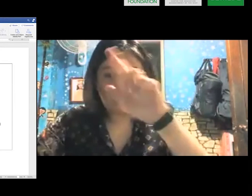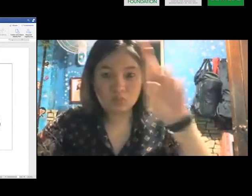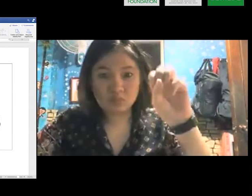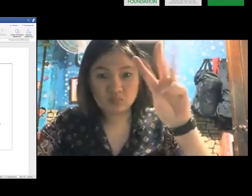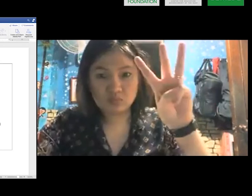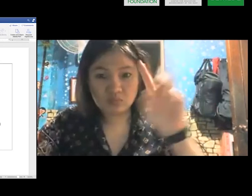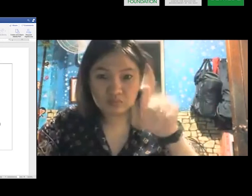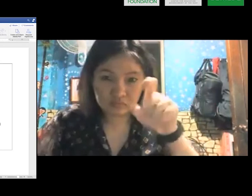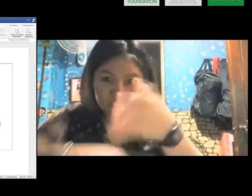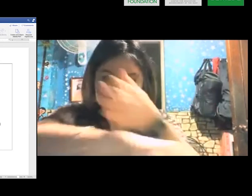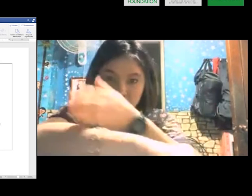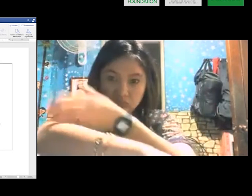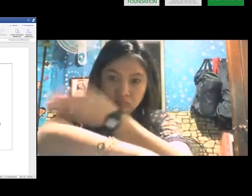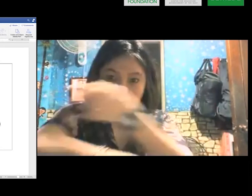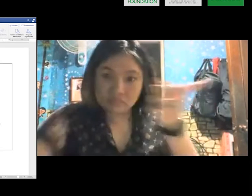And